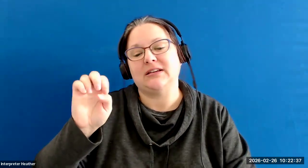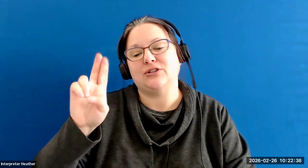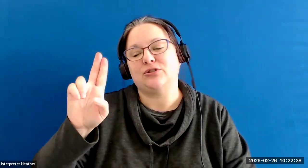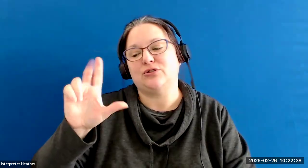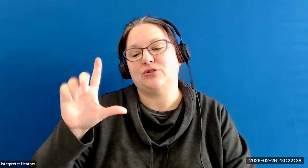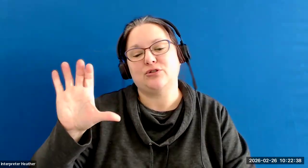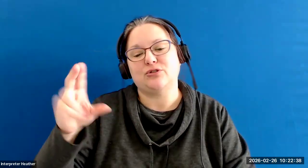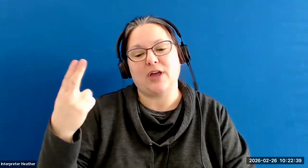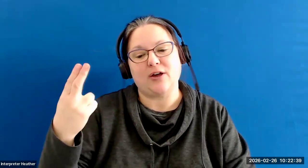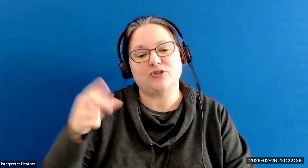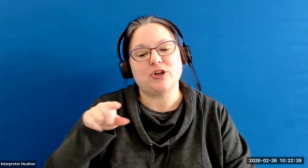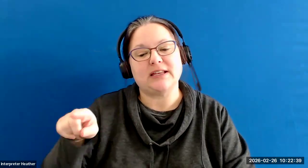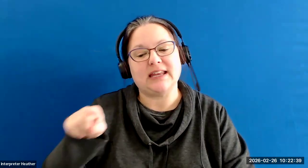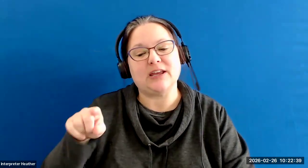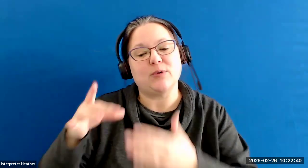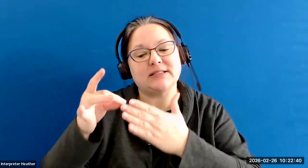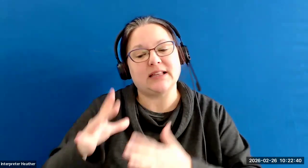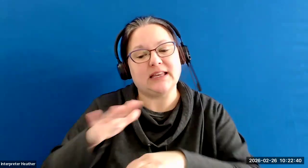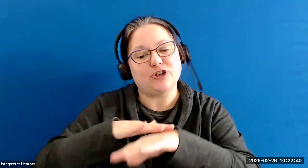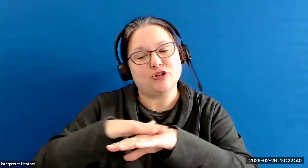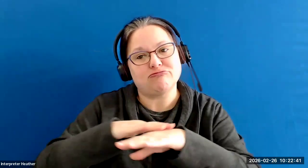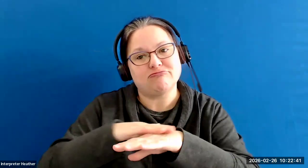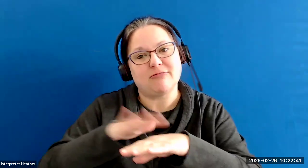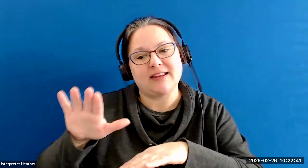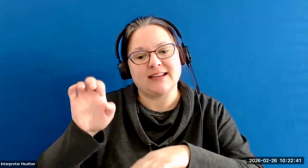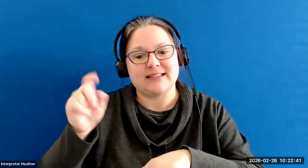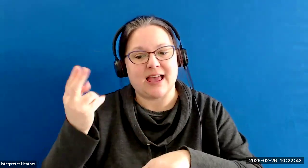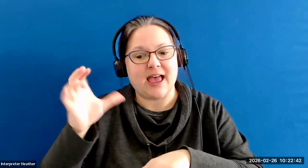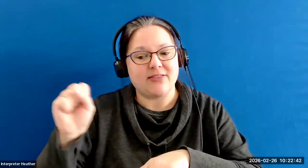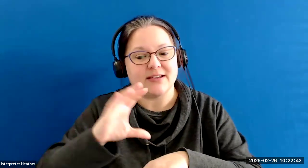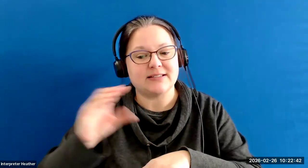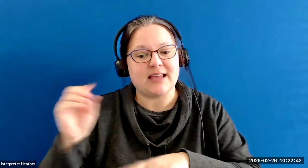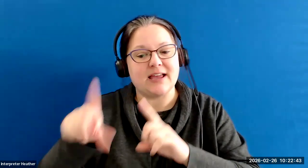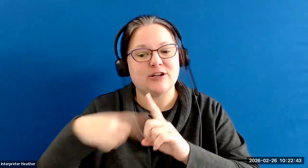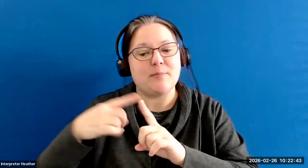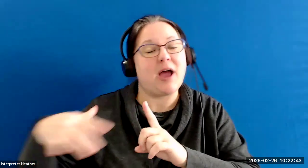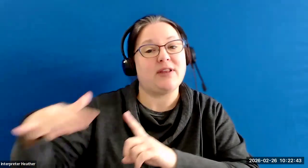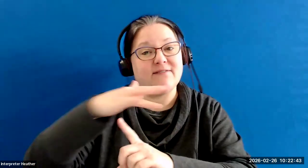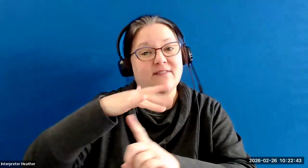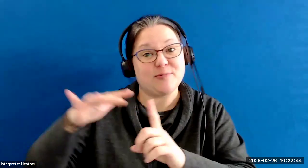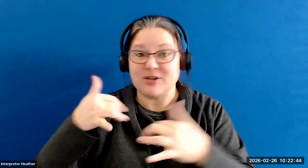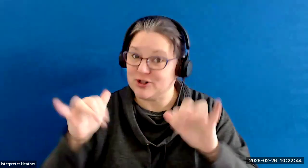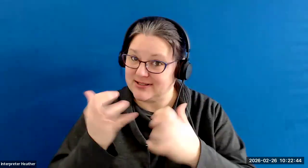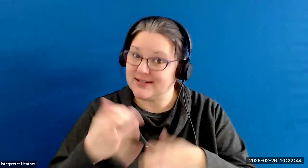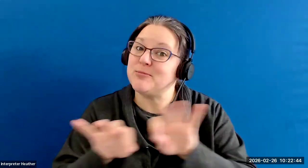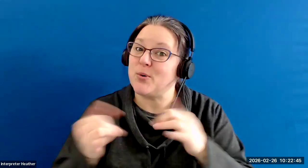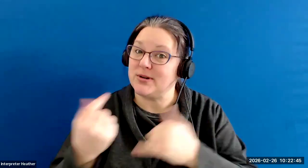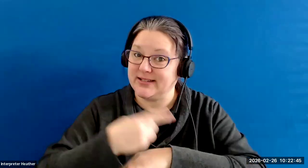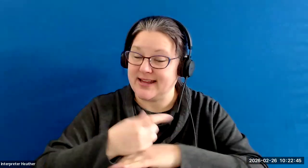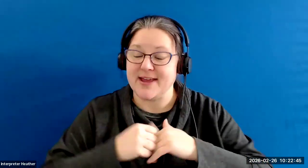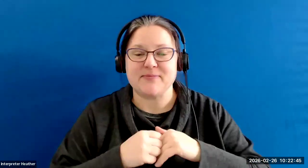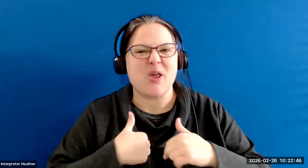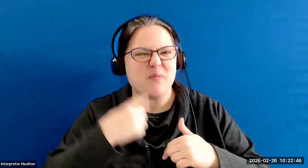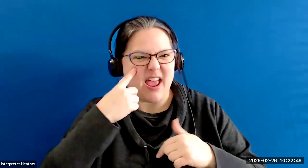whose ideas on ethics and environmentalism continue to be relevant today. I have so many thoughts when I think of